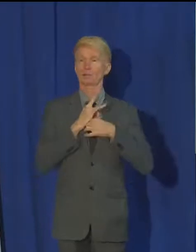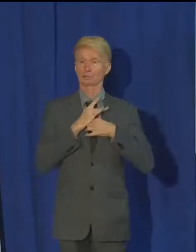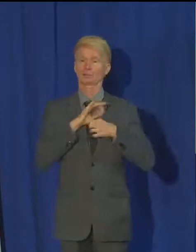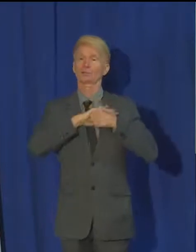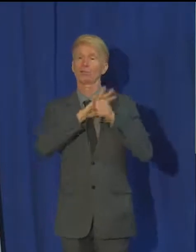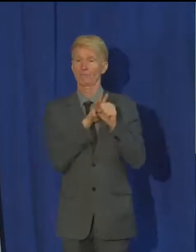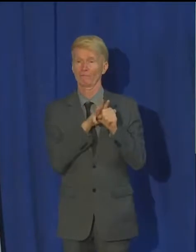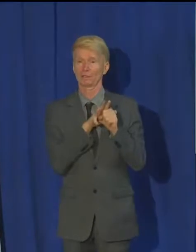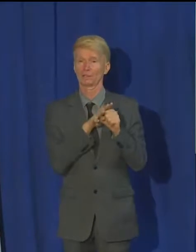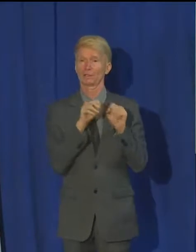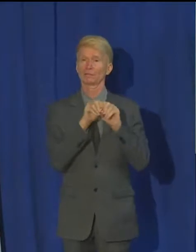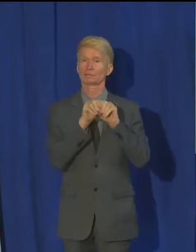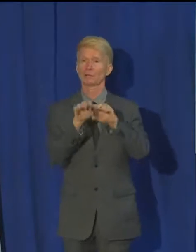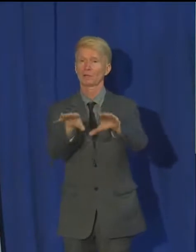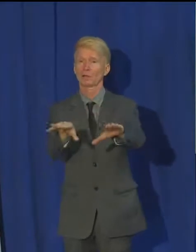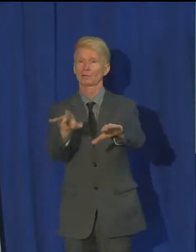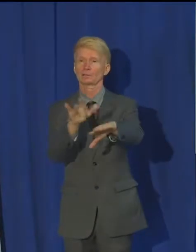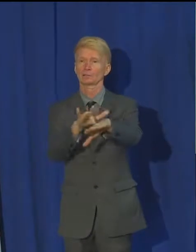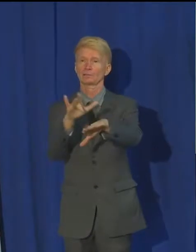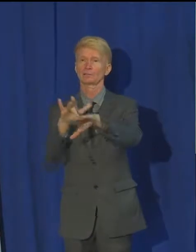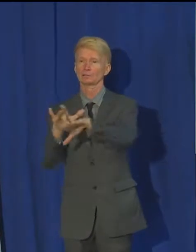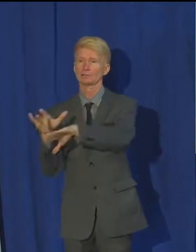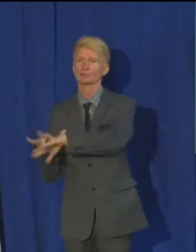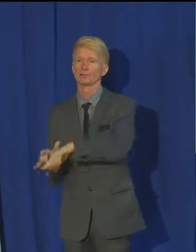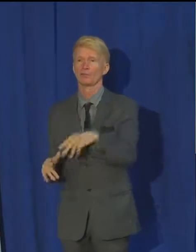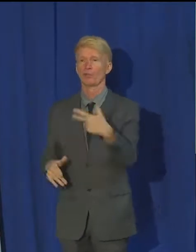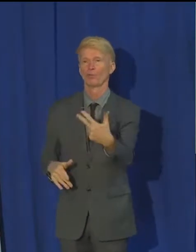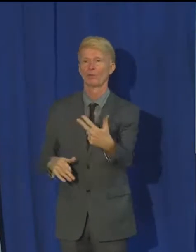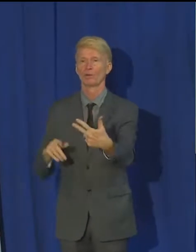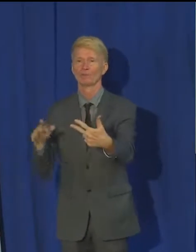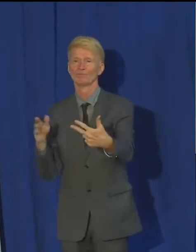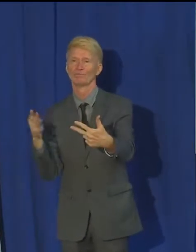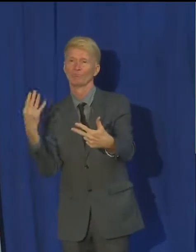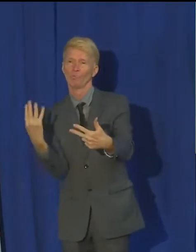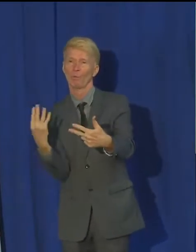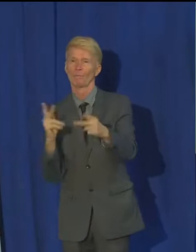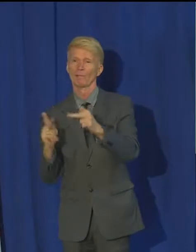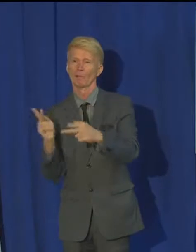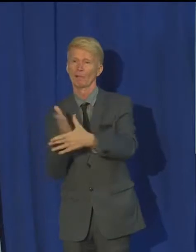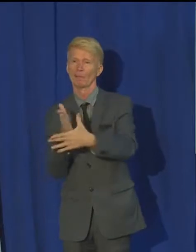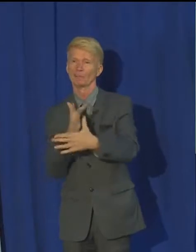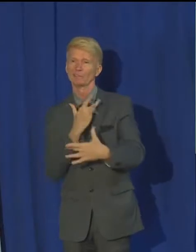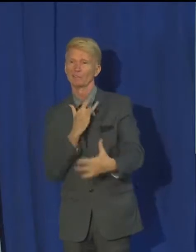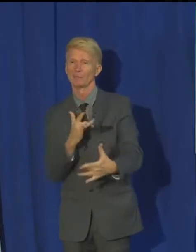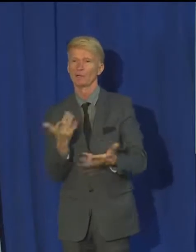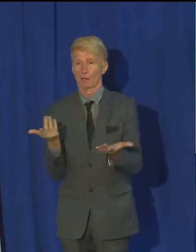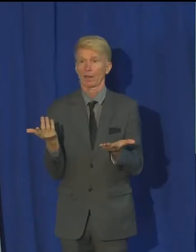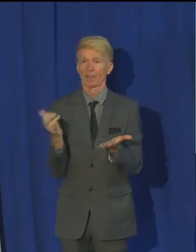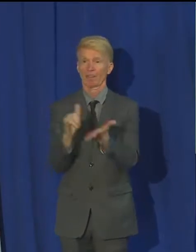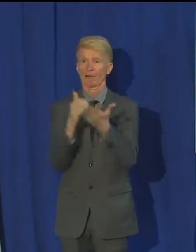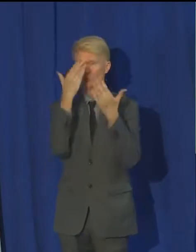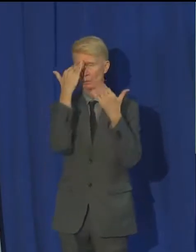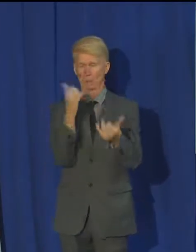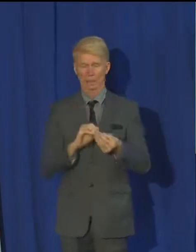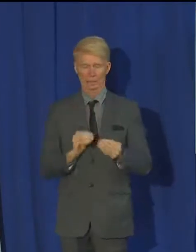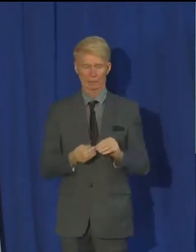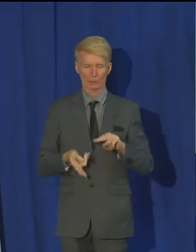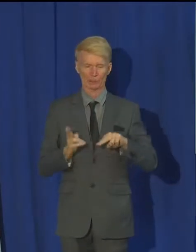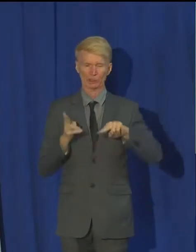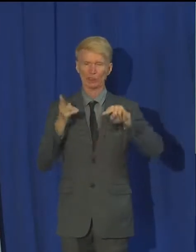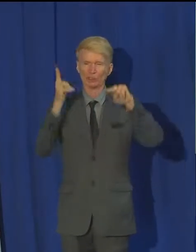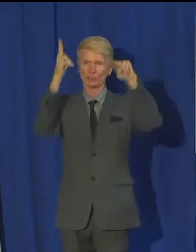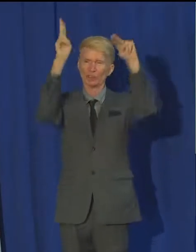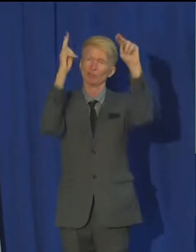was spreading to between 3 and 4 other people on average. And that's why our cases were rising